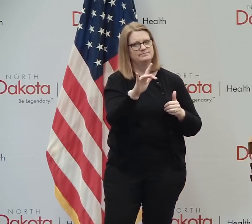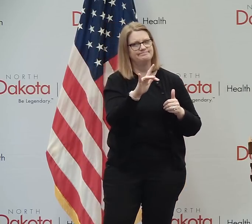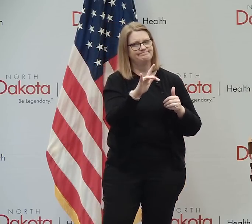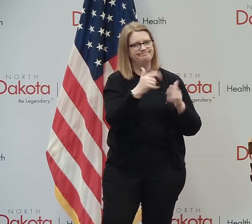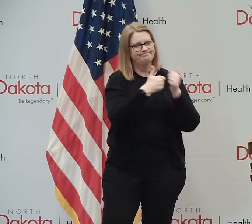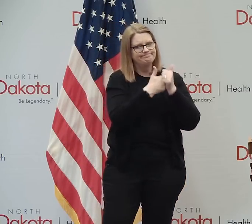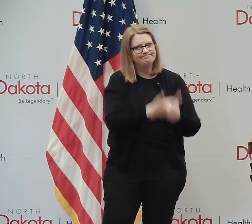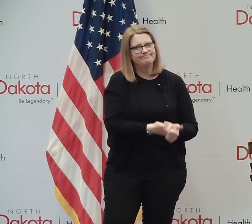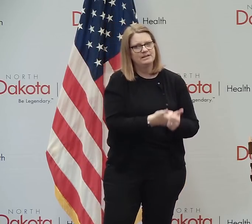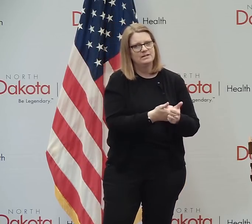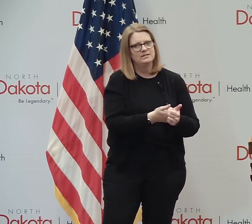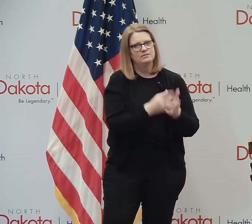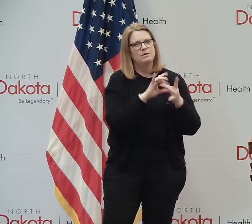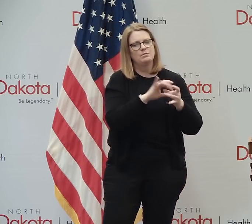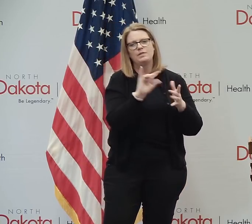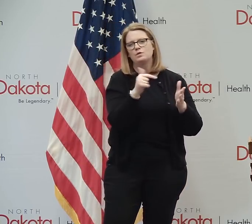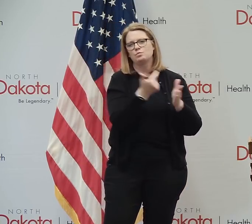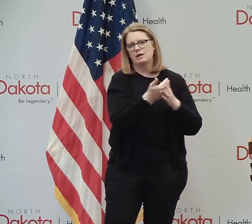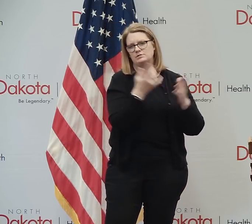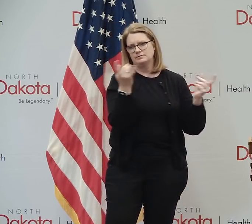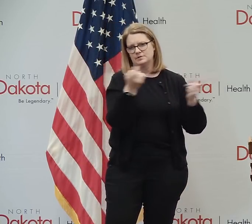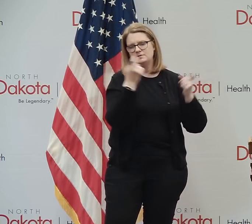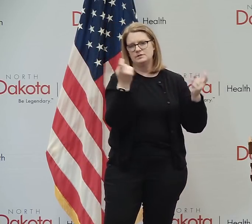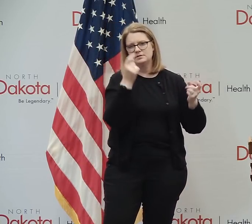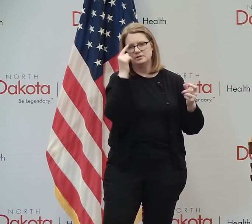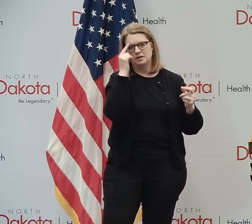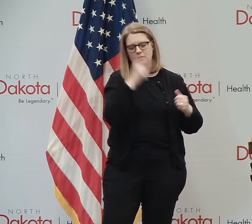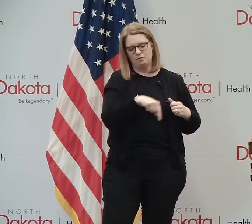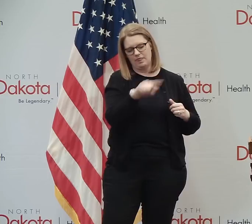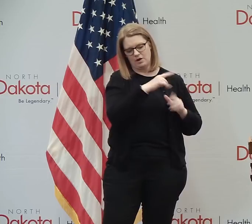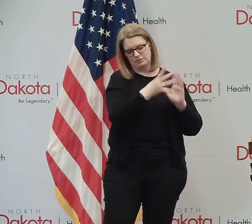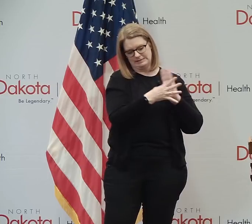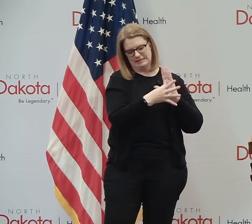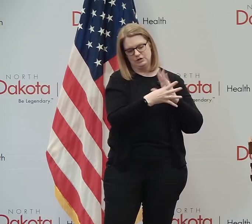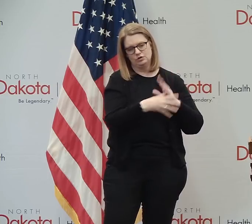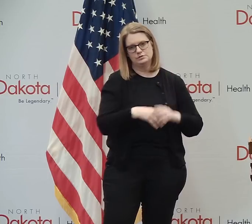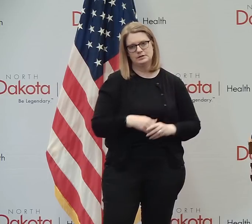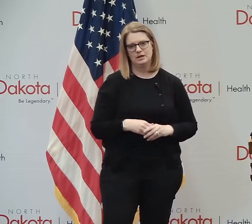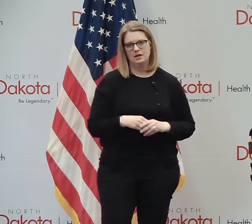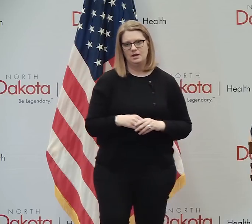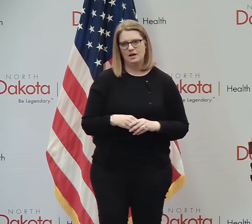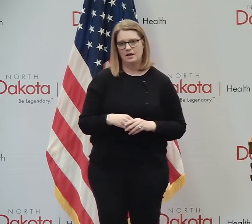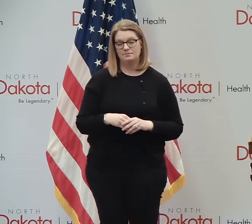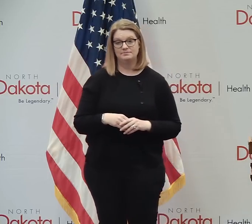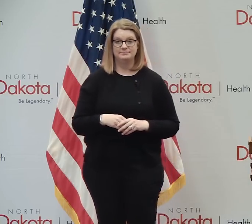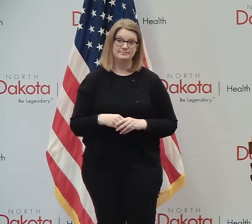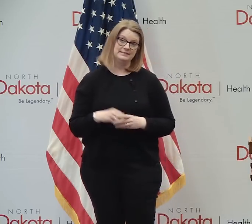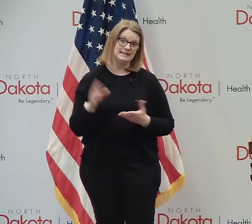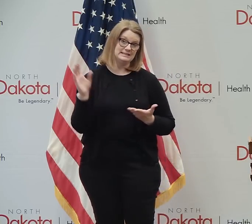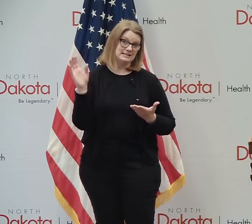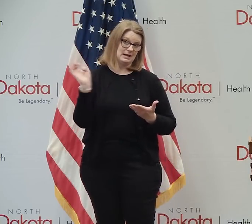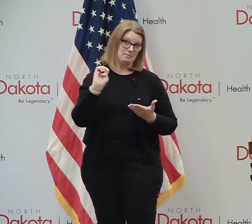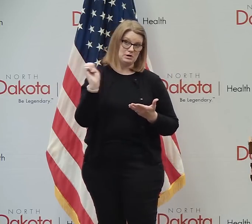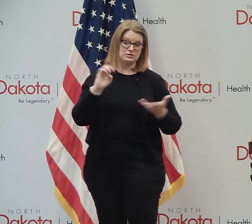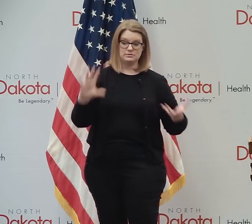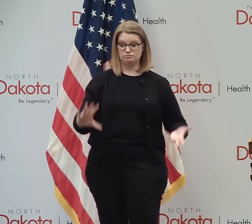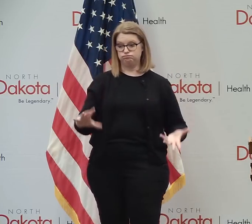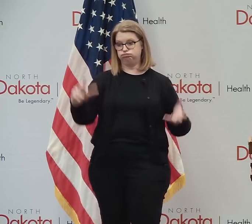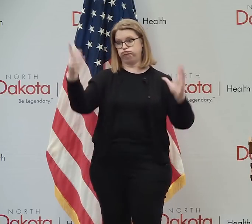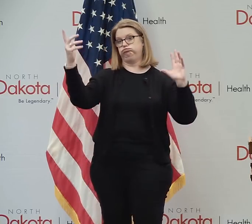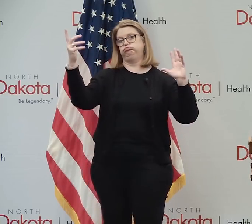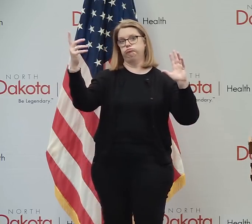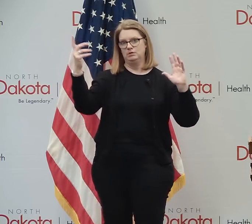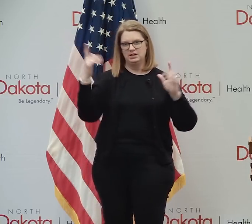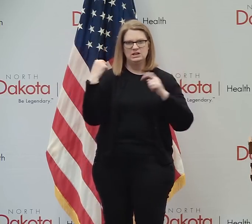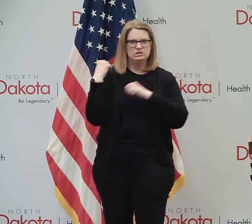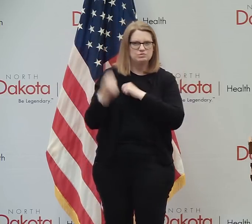graduation celebrations they're having for their seniors. And again, this emergency has upended many lives and traditions, and as